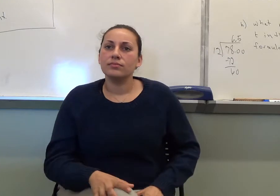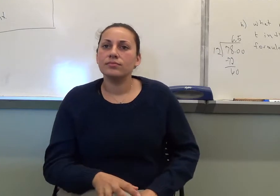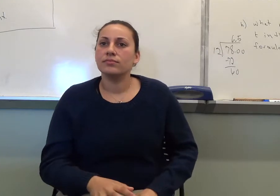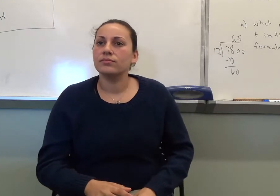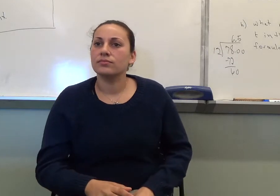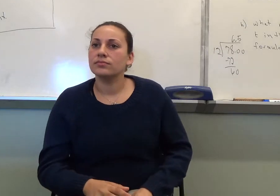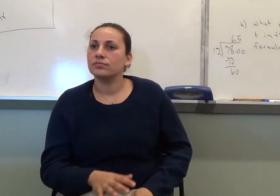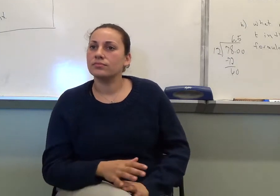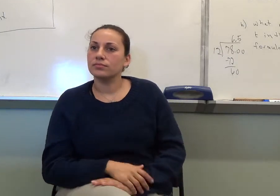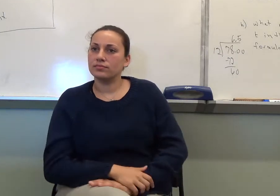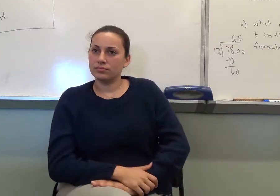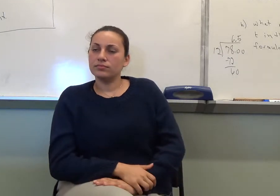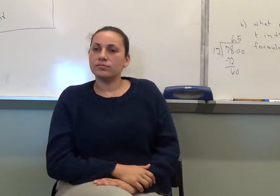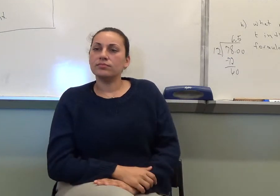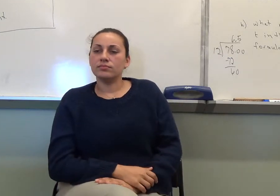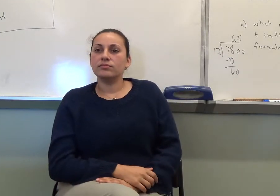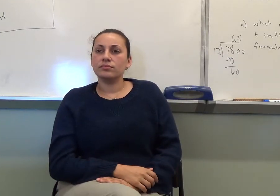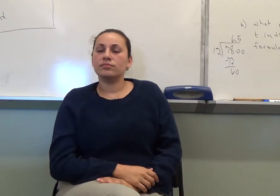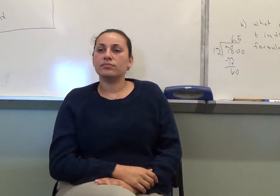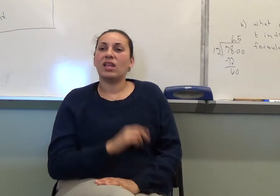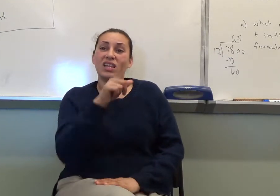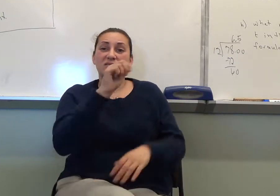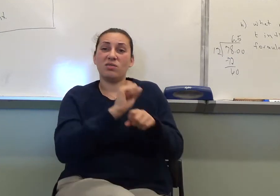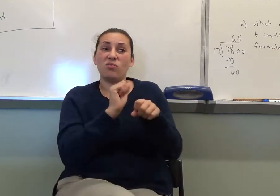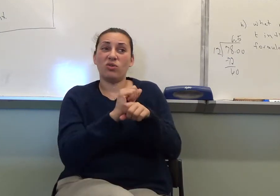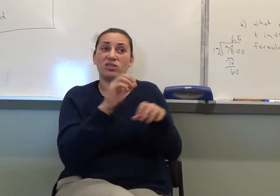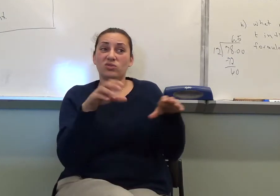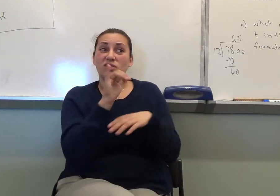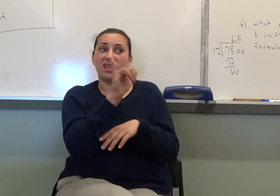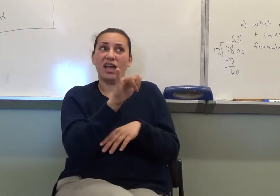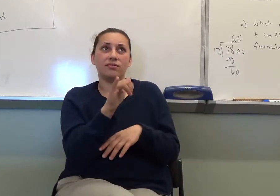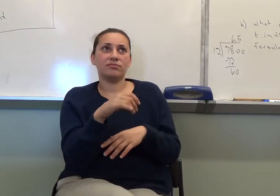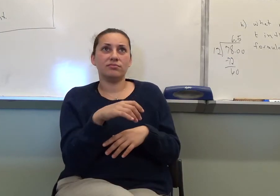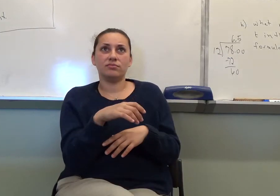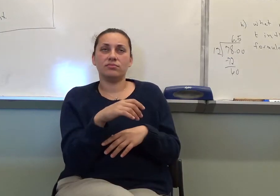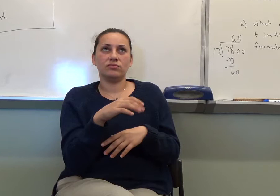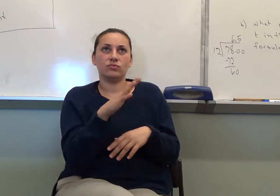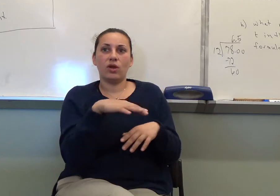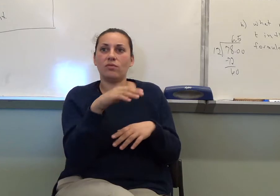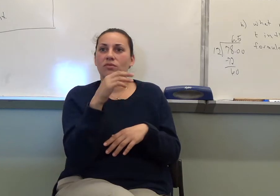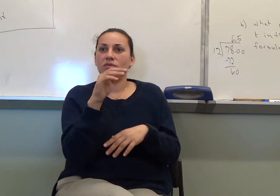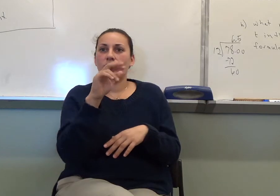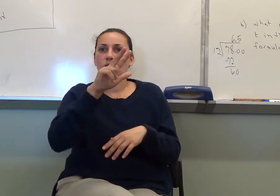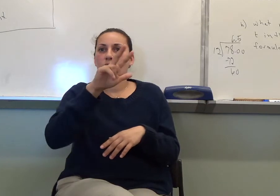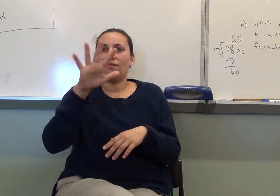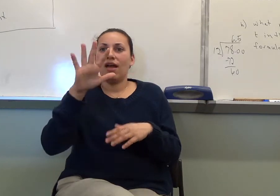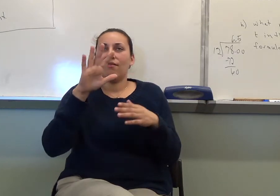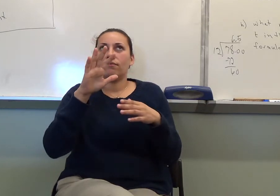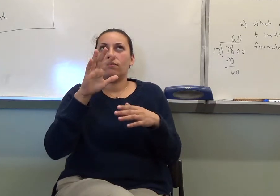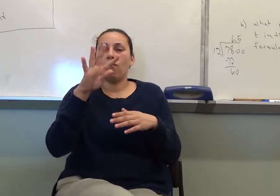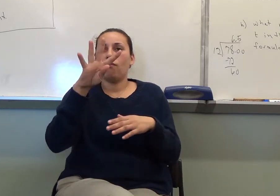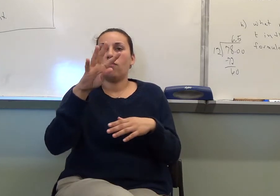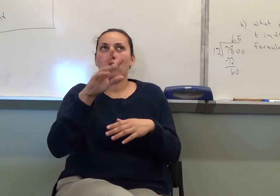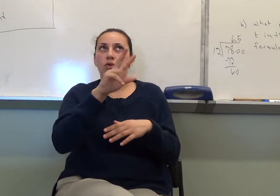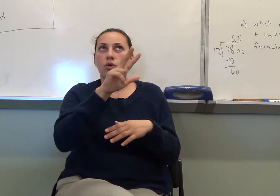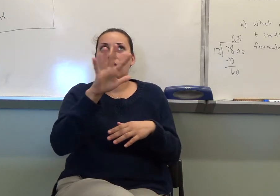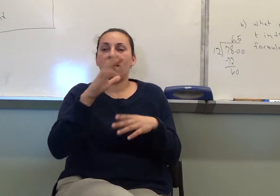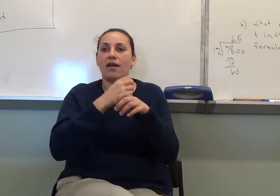You just can't read my writing. No, this is 1 multiplied by 3. Okay? That represents the